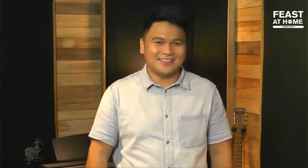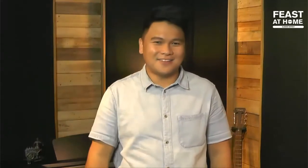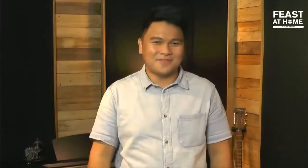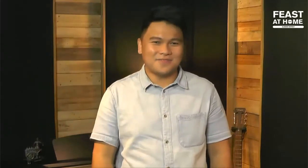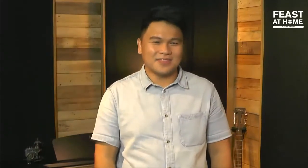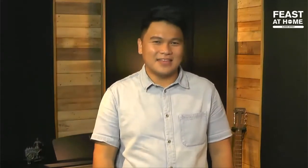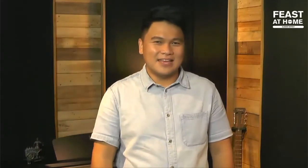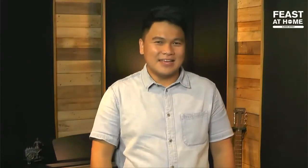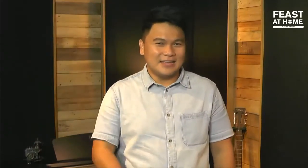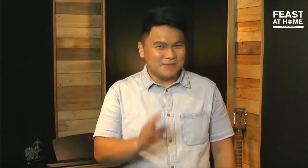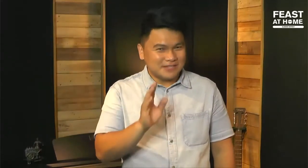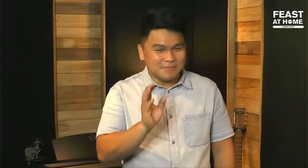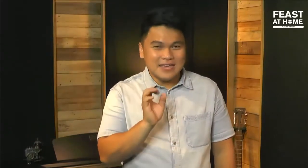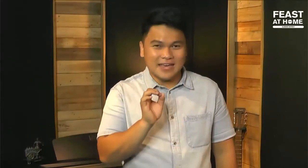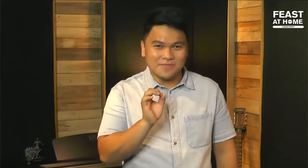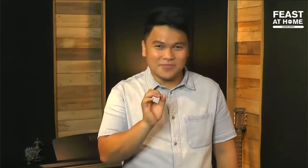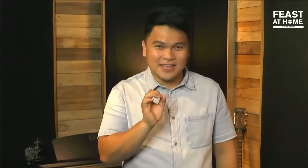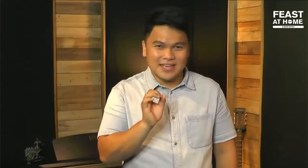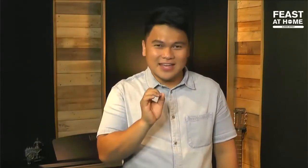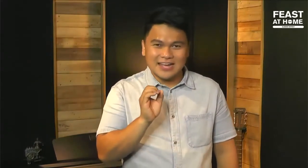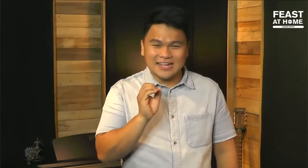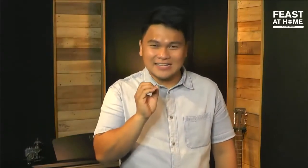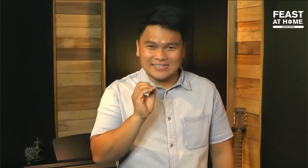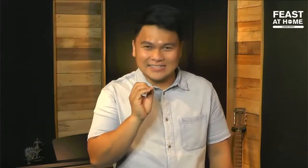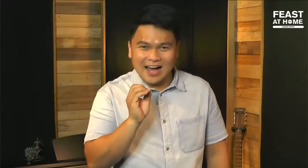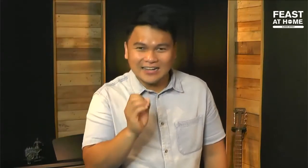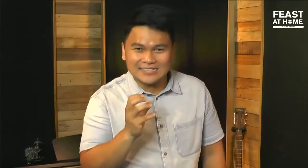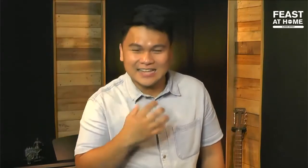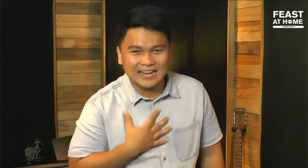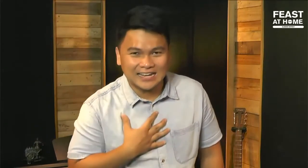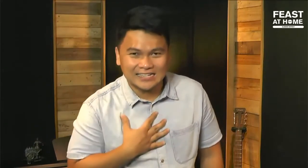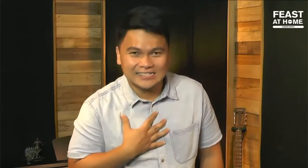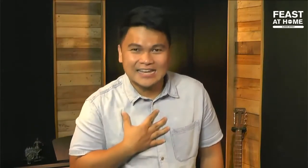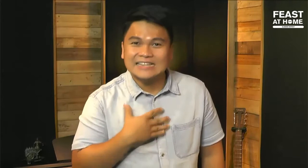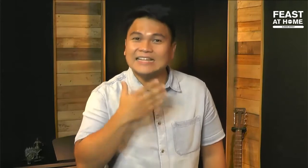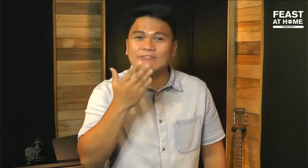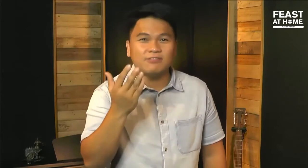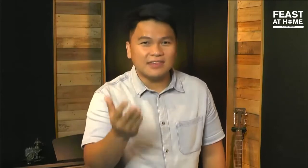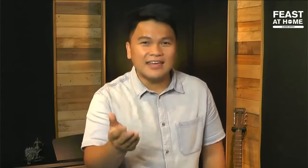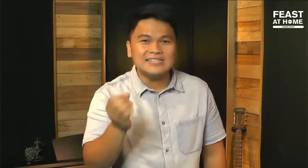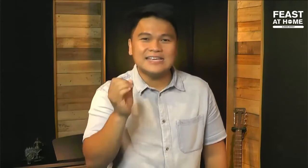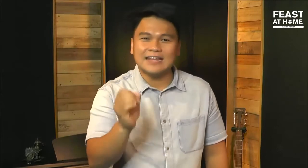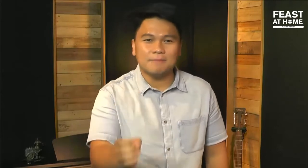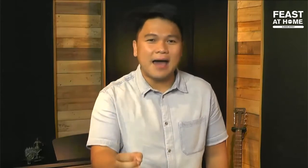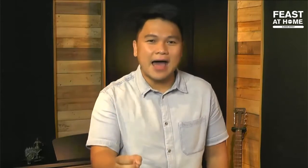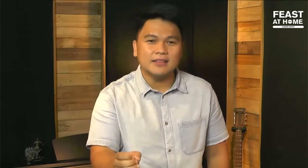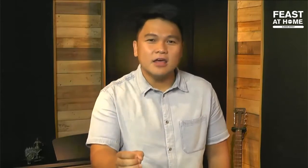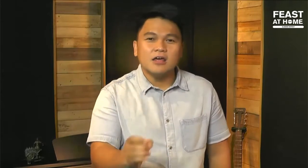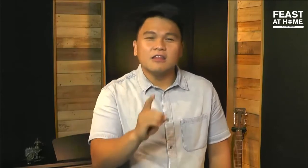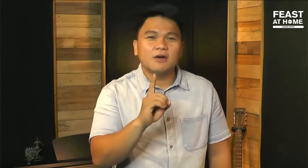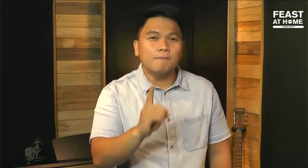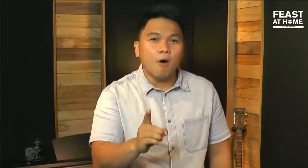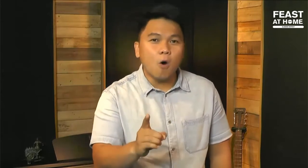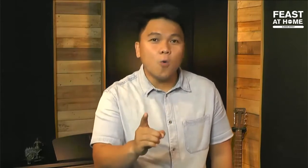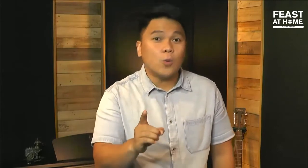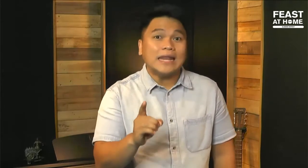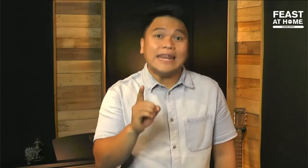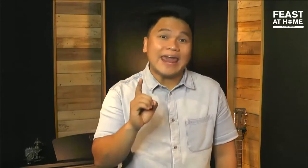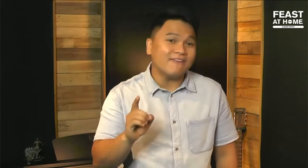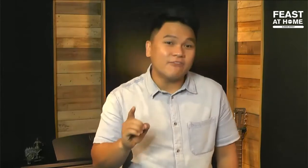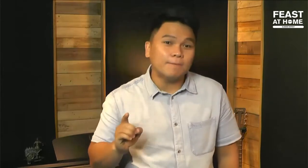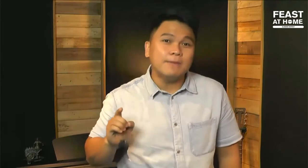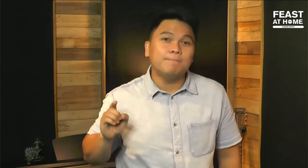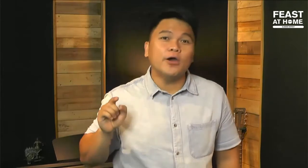langit. Ibig sabihin, God is telling us that if things get bad, the bow